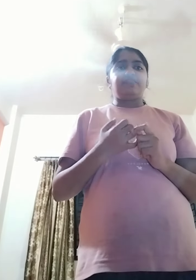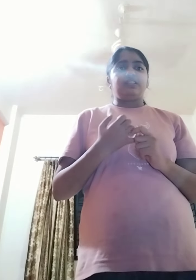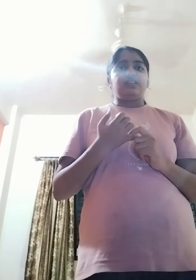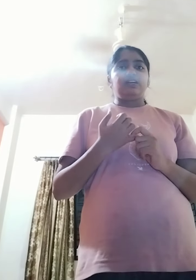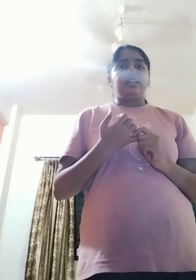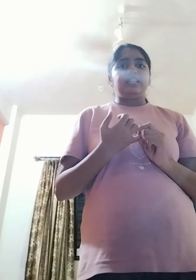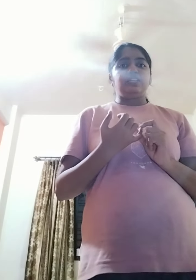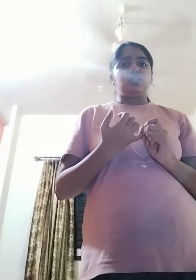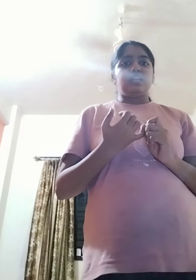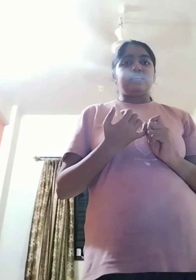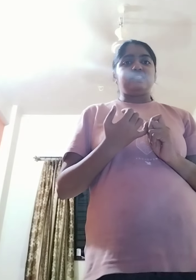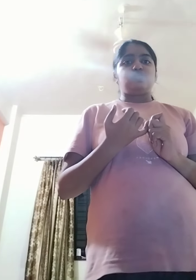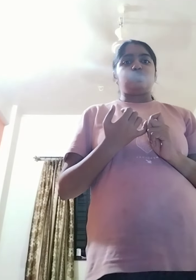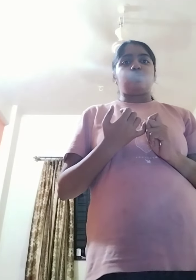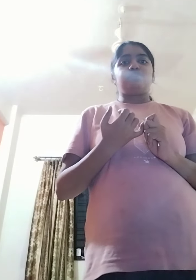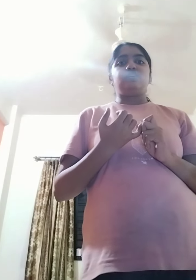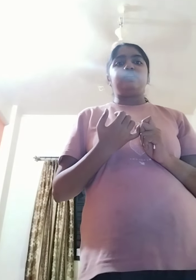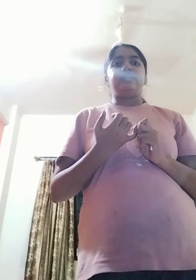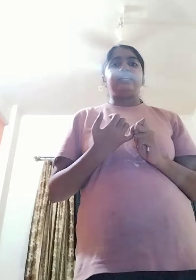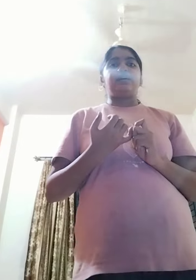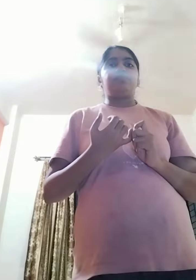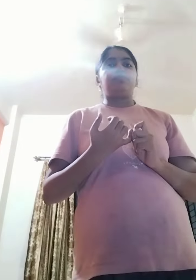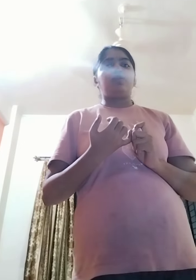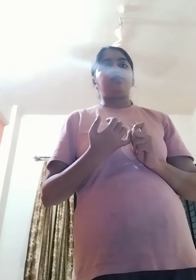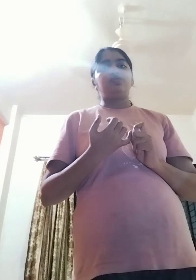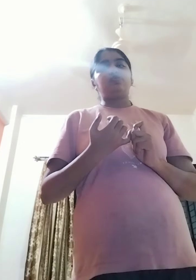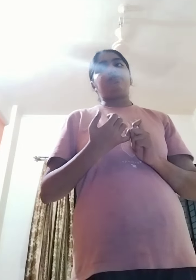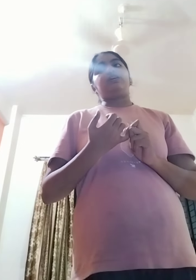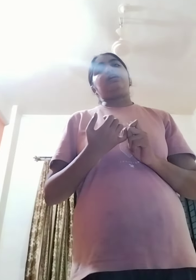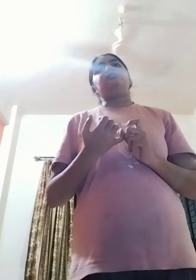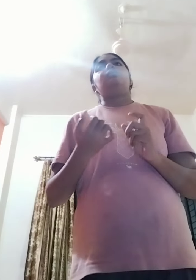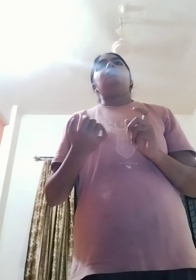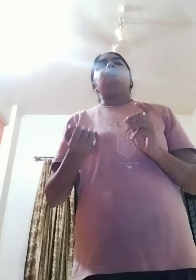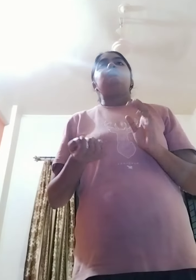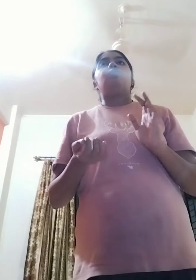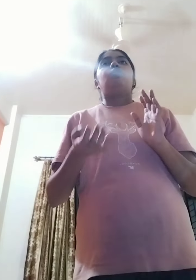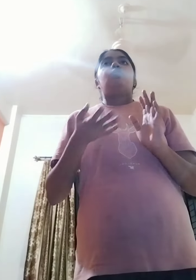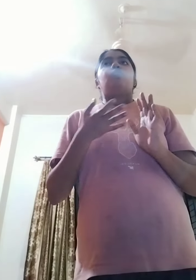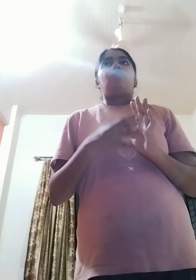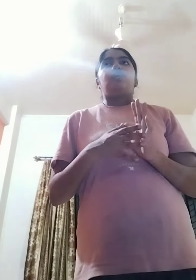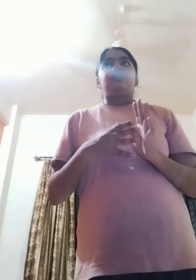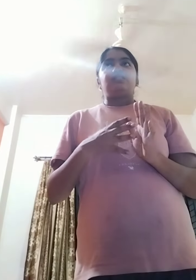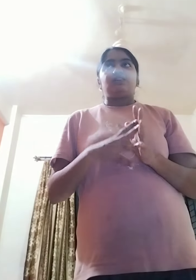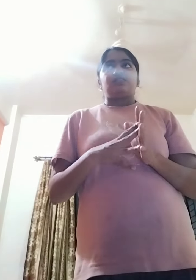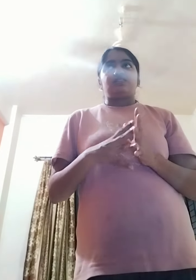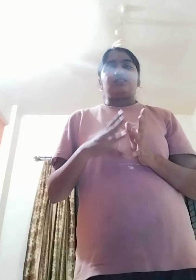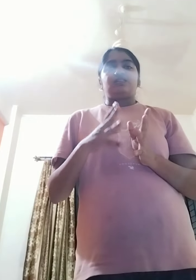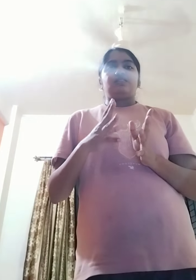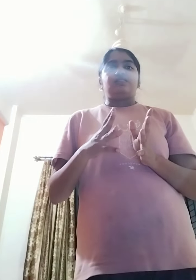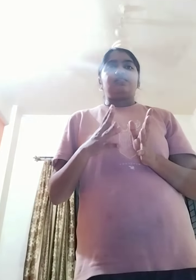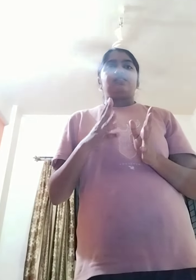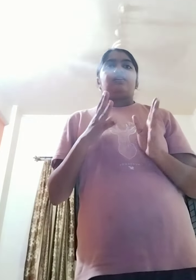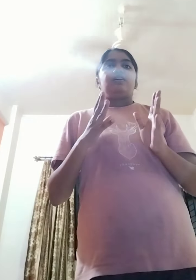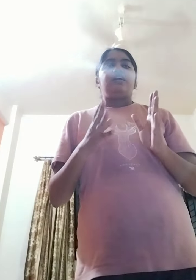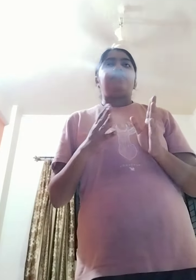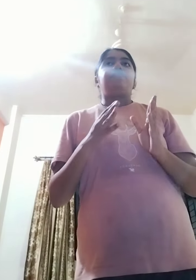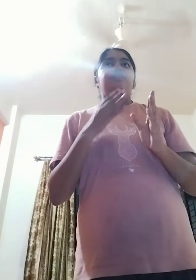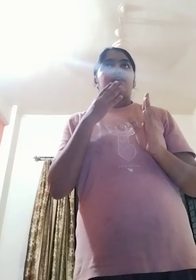the initialization of the data member of the superclass. So what this constructor does, if